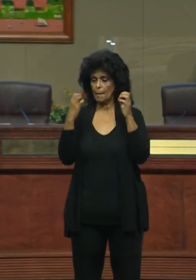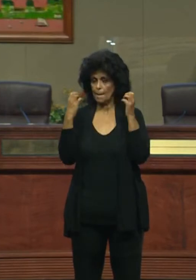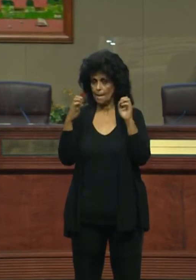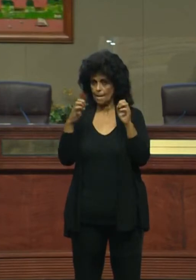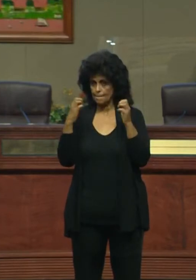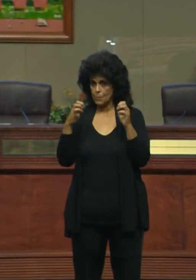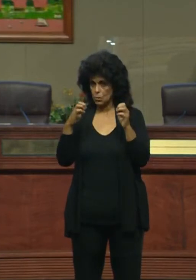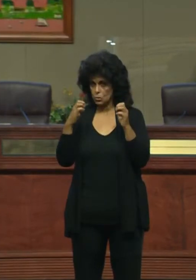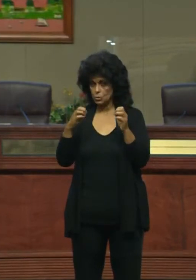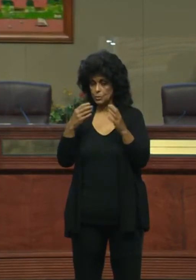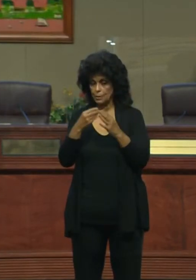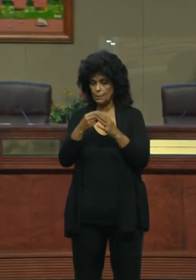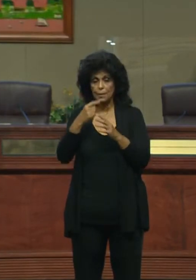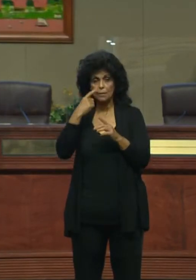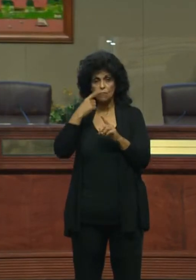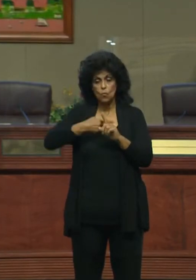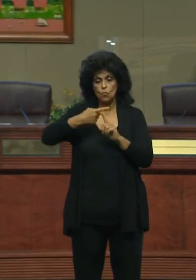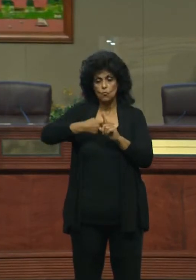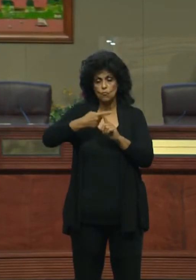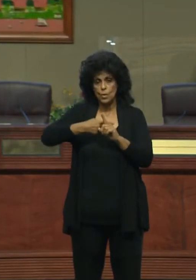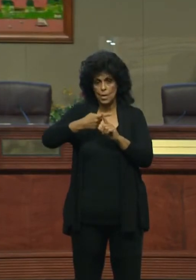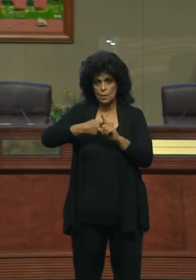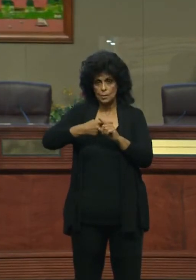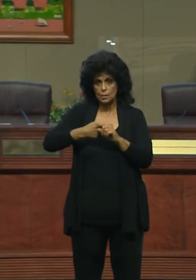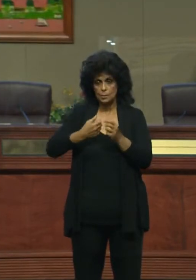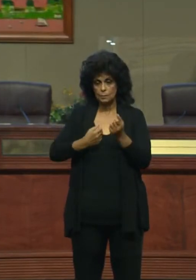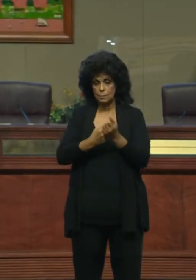rental assistance funding.